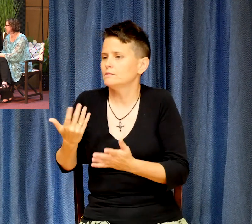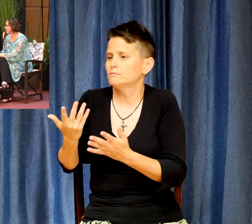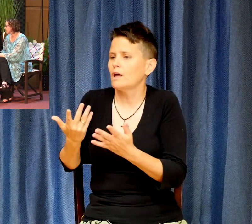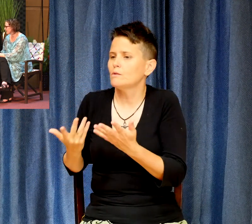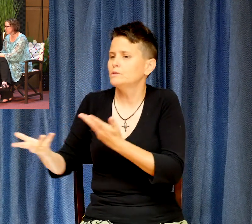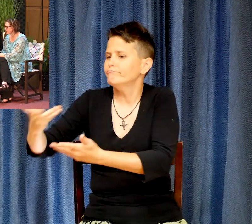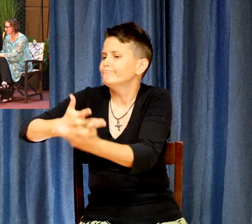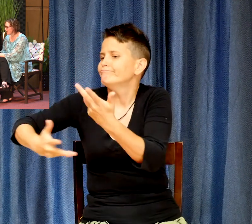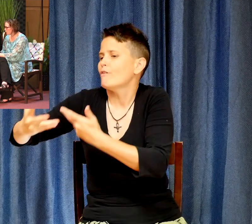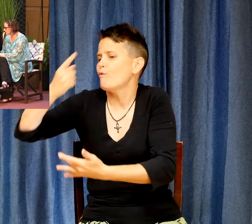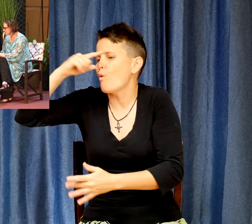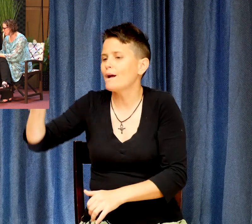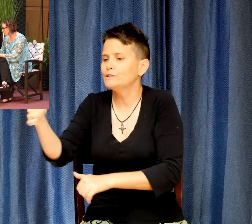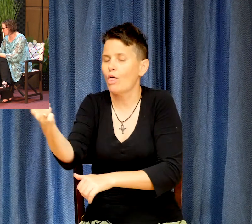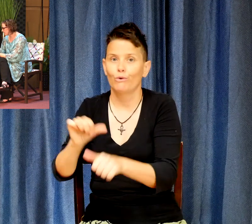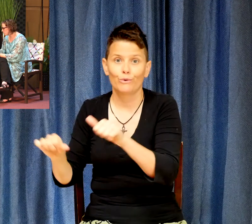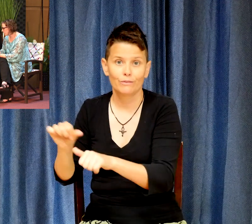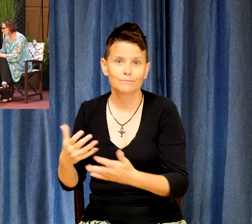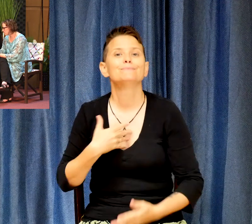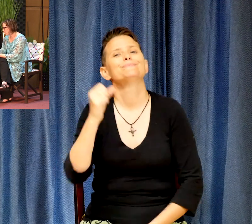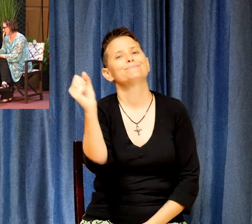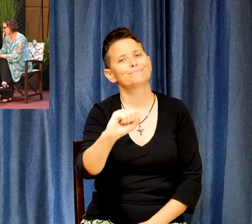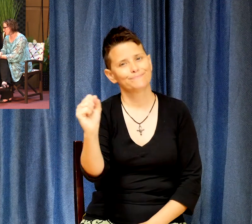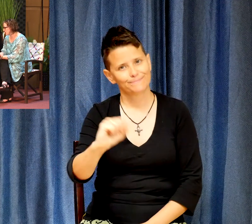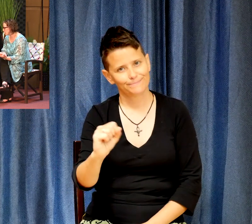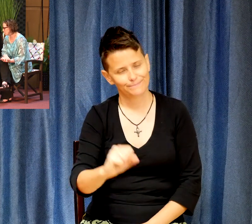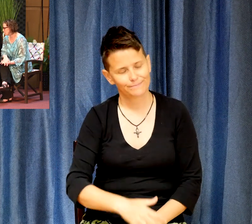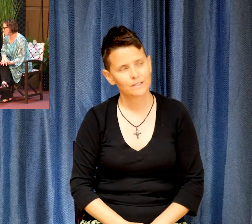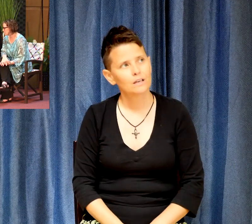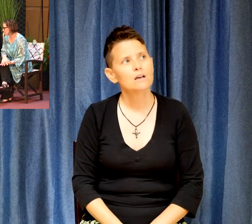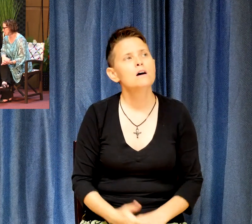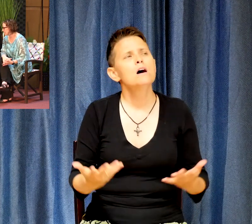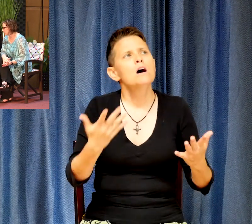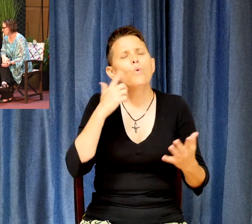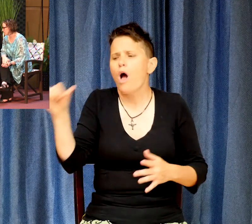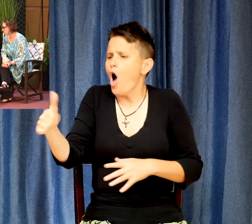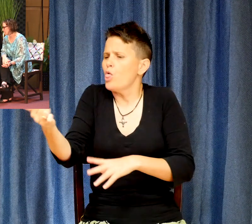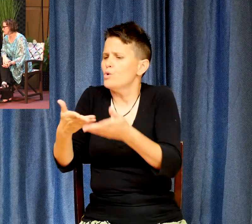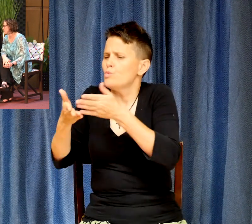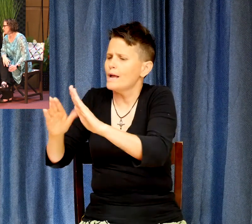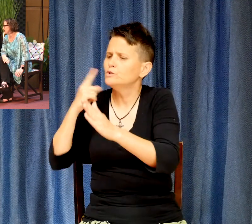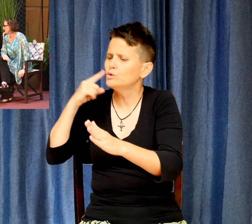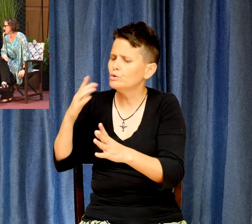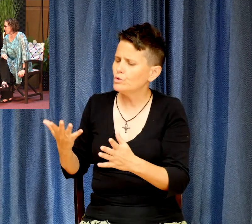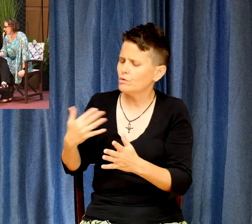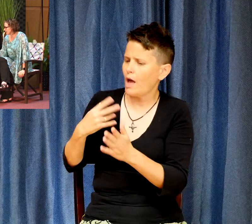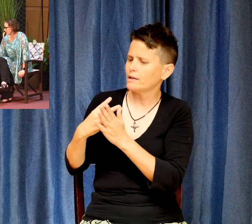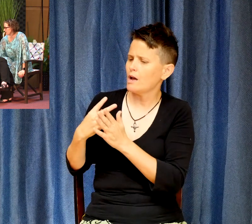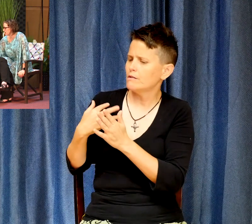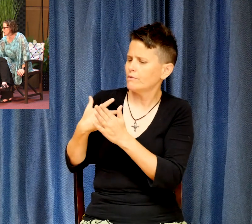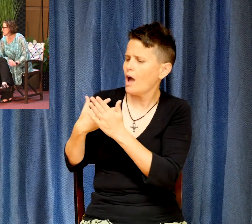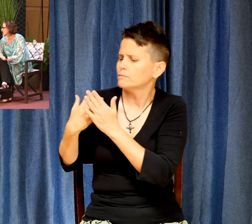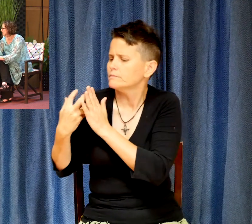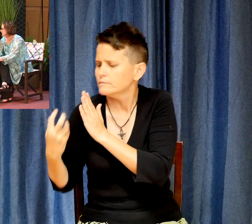Absolutely. Beautiful. Well, so what other ways do you personally lean into grace when you feel